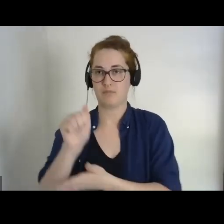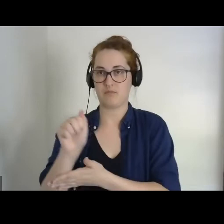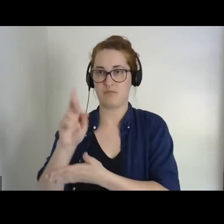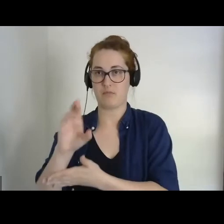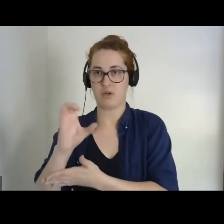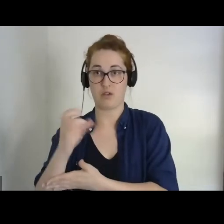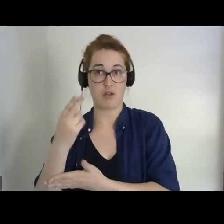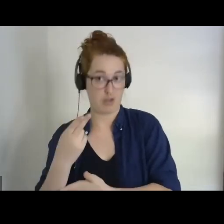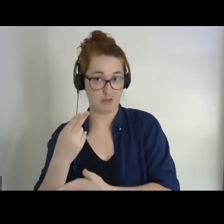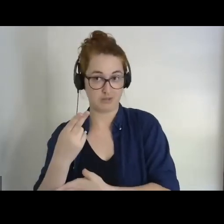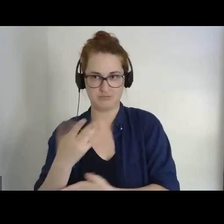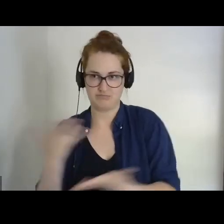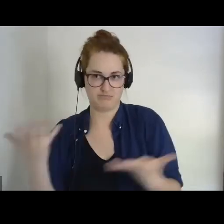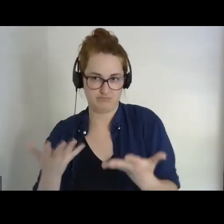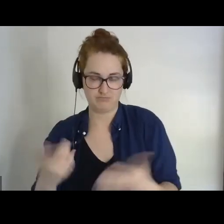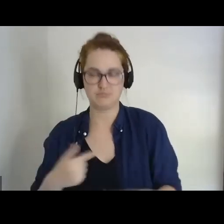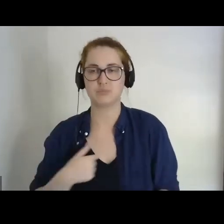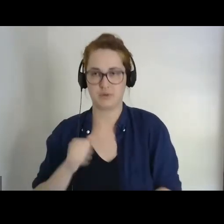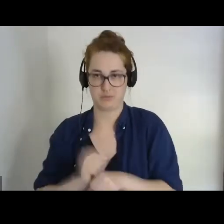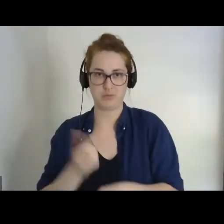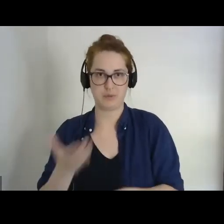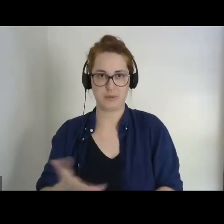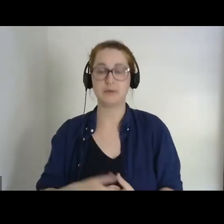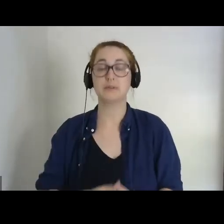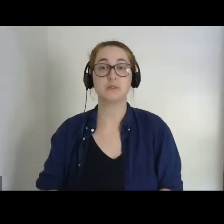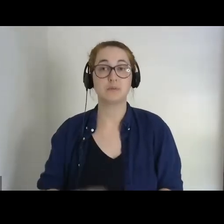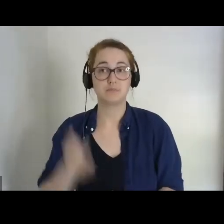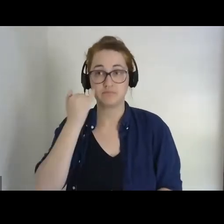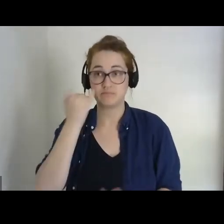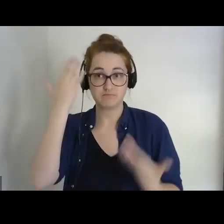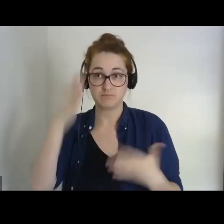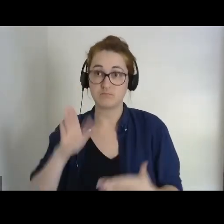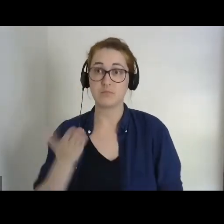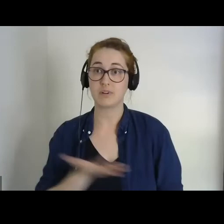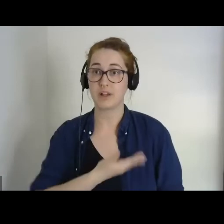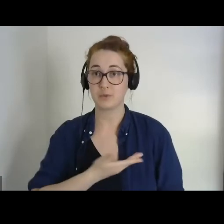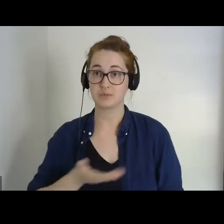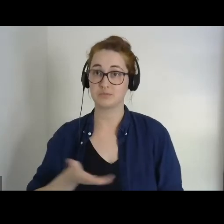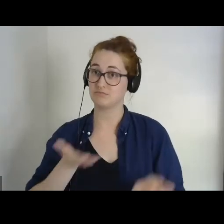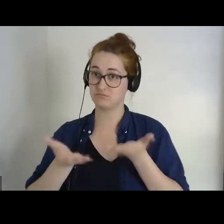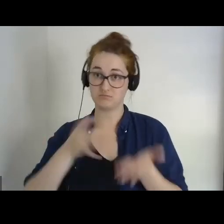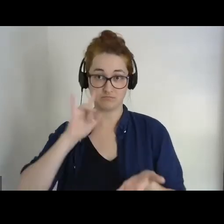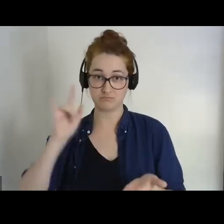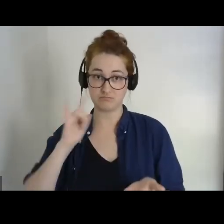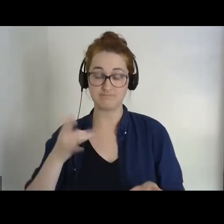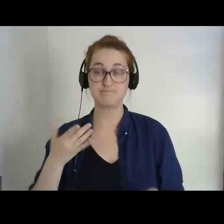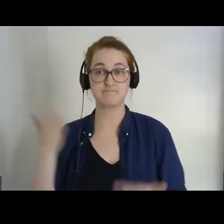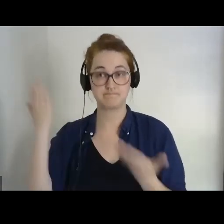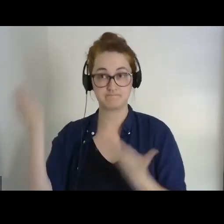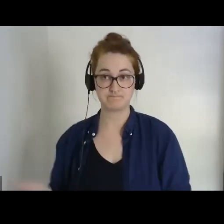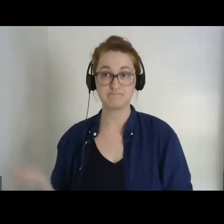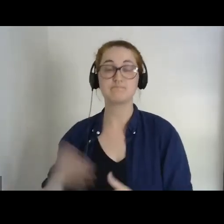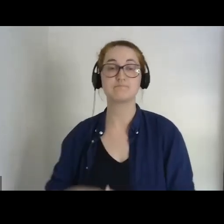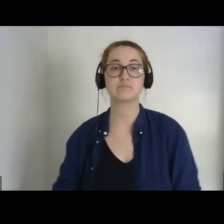work. For those of you who are not familiar with Arch's services. And then I'll talk a little